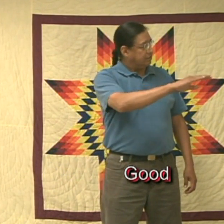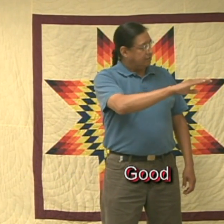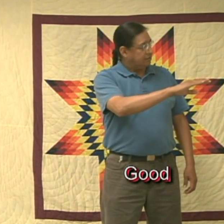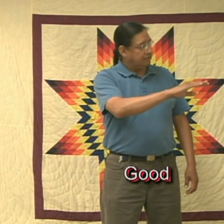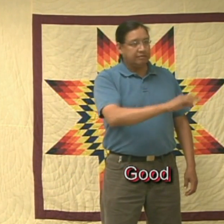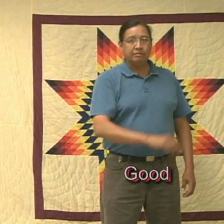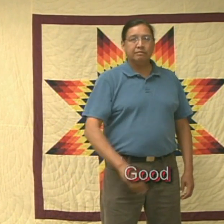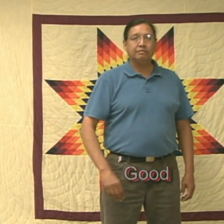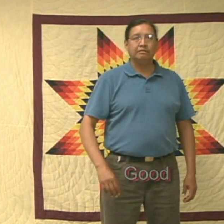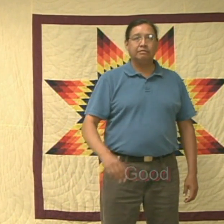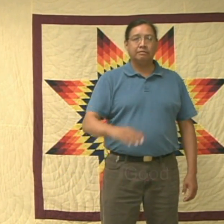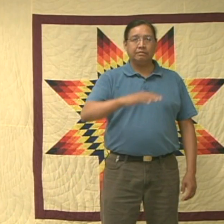Washte.